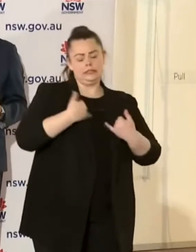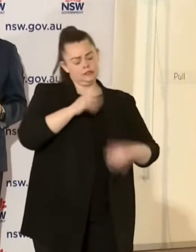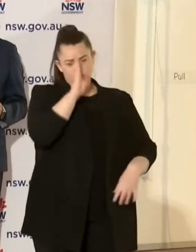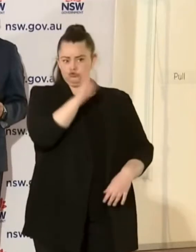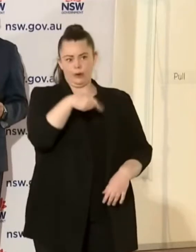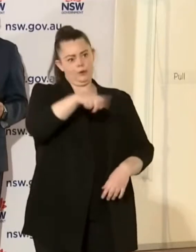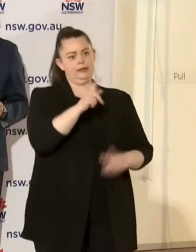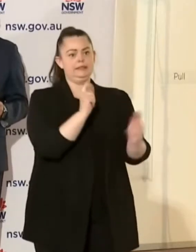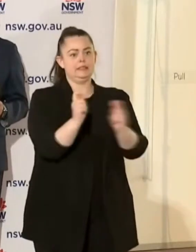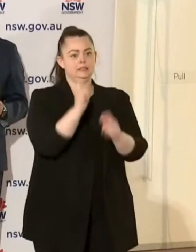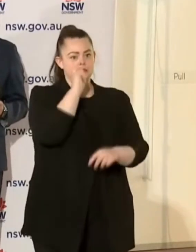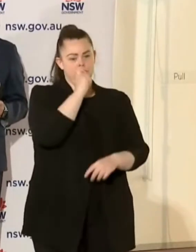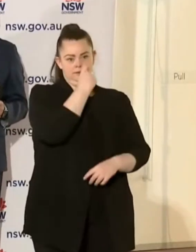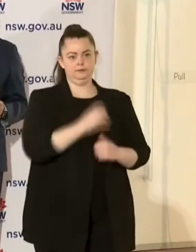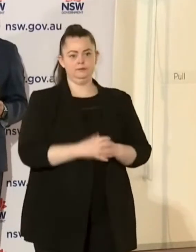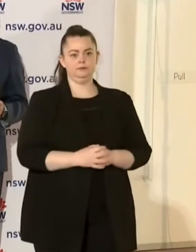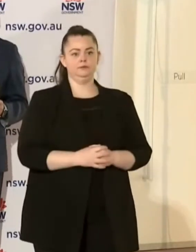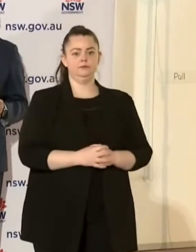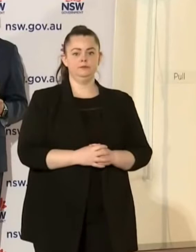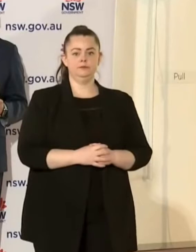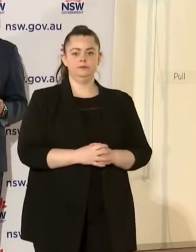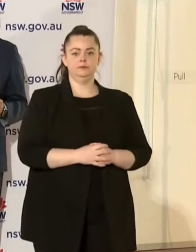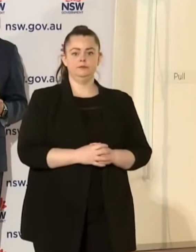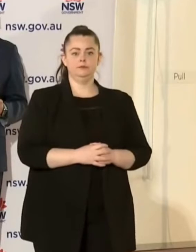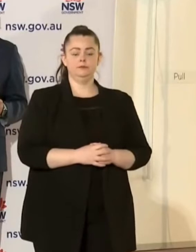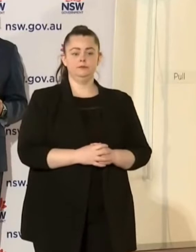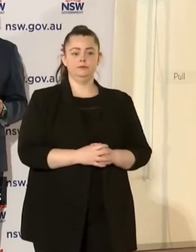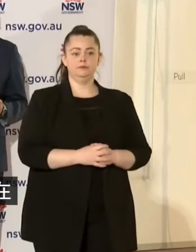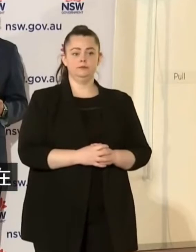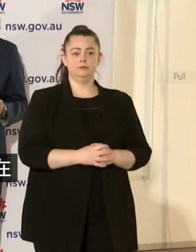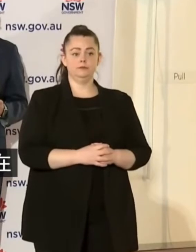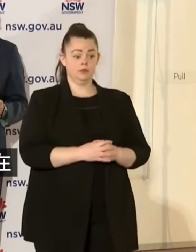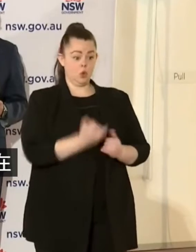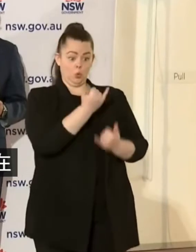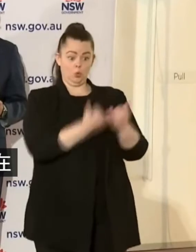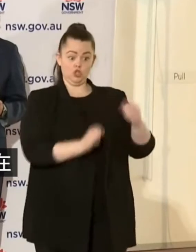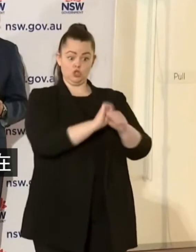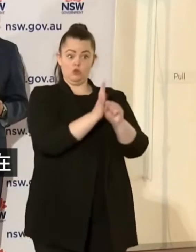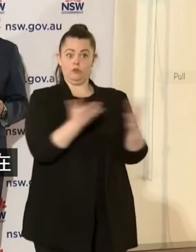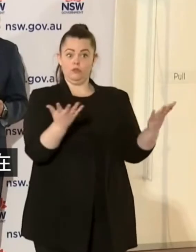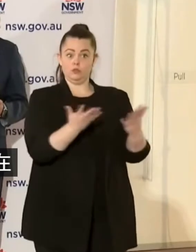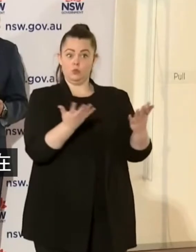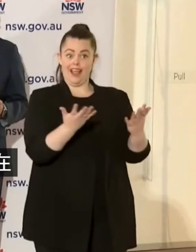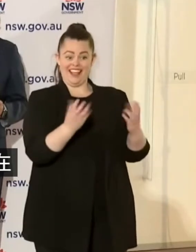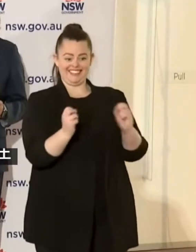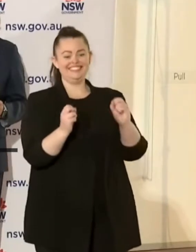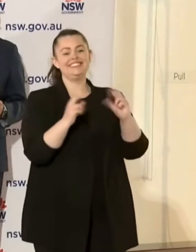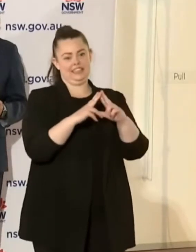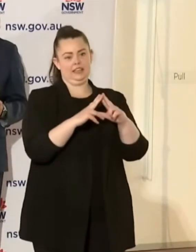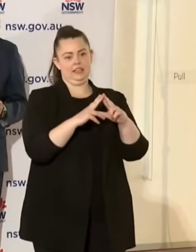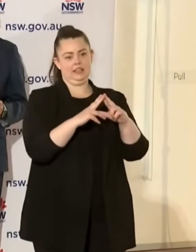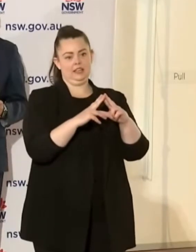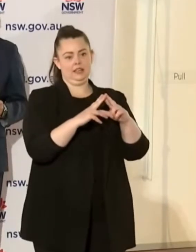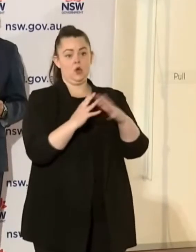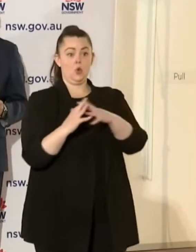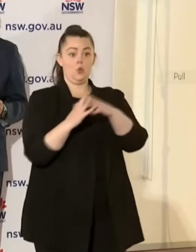The suburbs in Sydney with the highest numbers of cases continue to be in western and southwestern Sydney, particularly